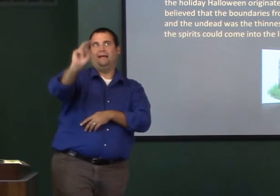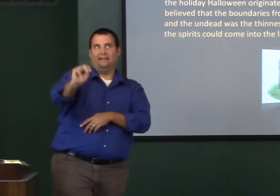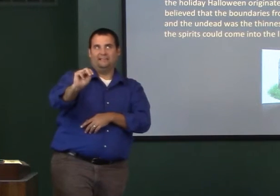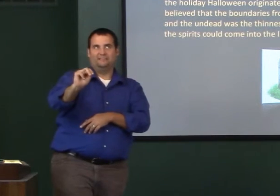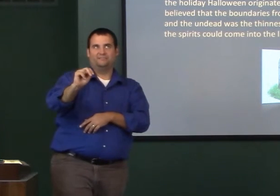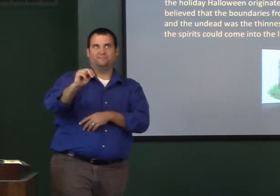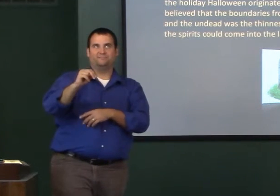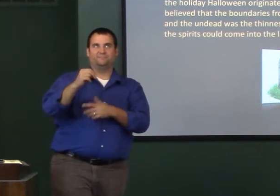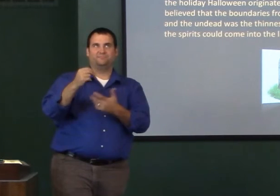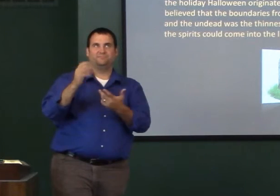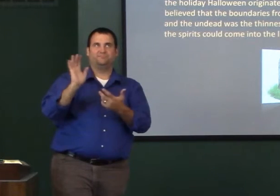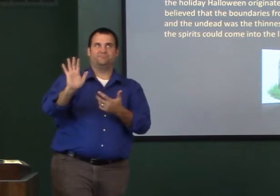What?